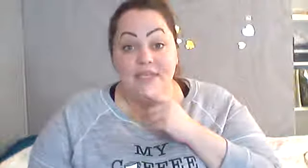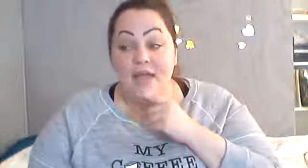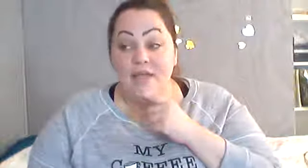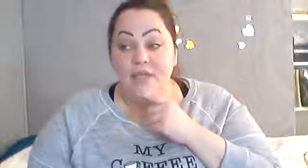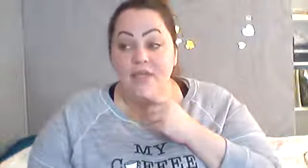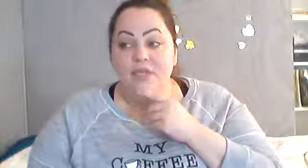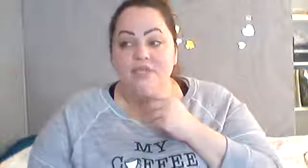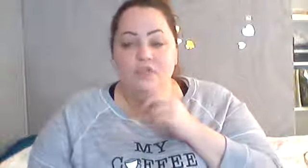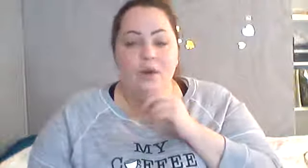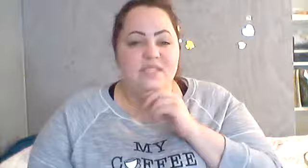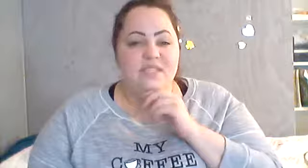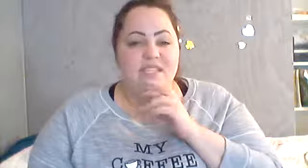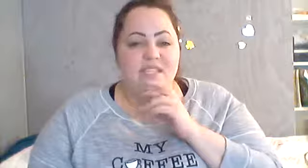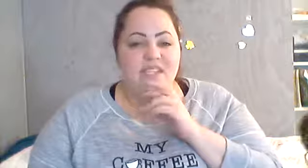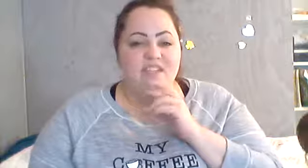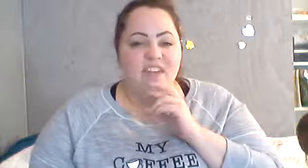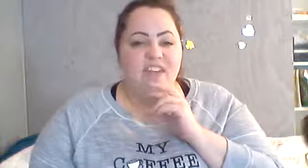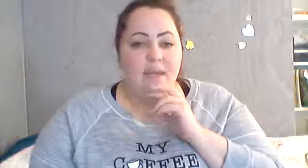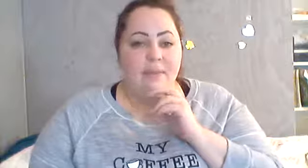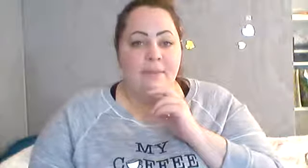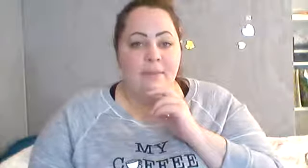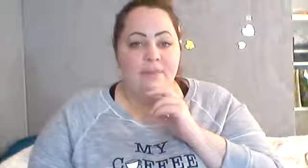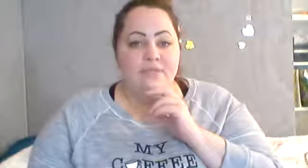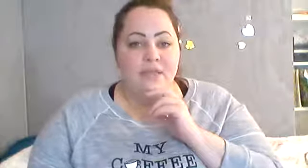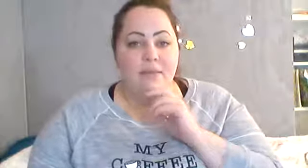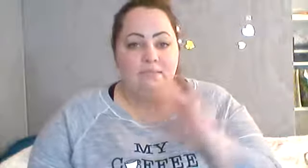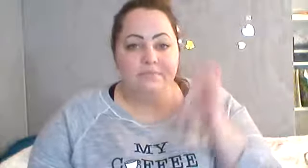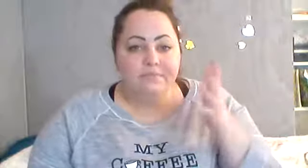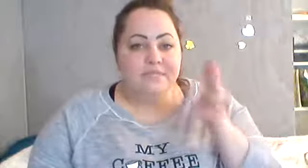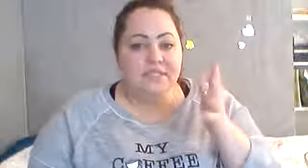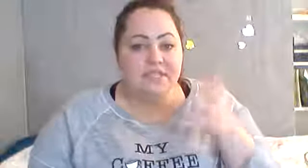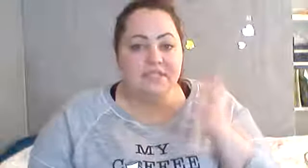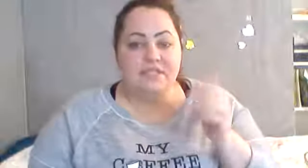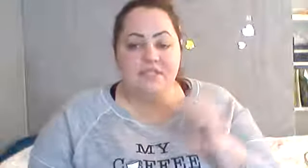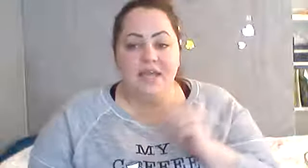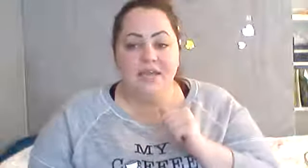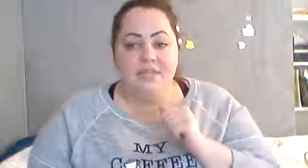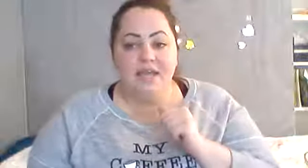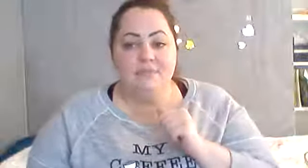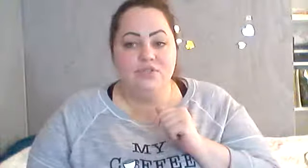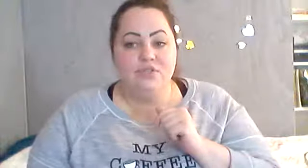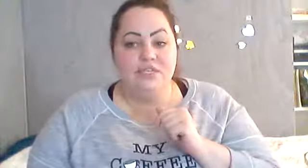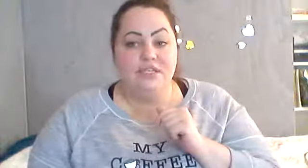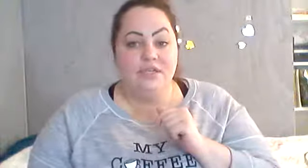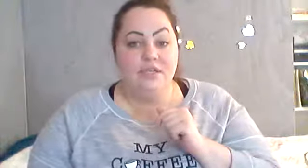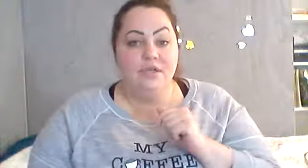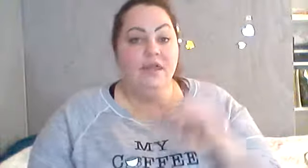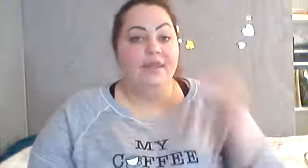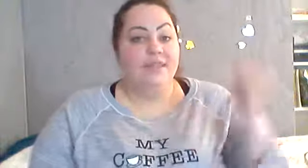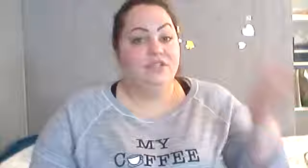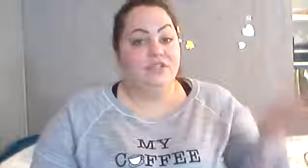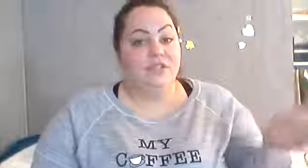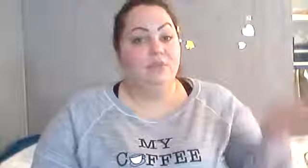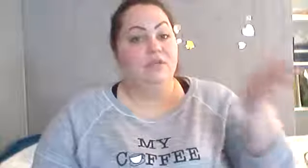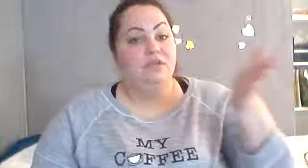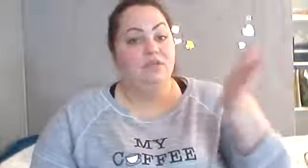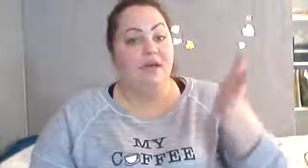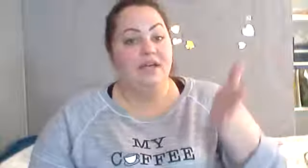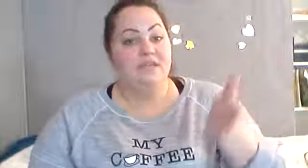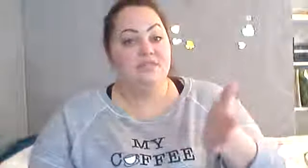that. So I was thinking that if I could get my mom to come 6 to 8 times during the year, then she can meet you guys and follow